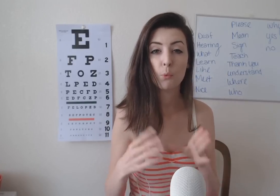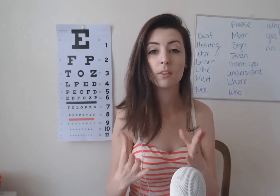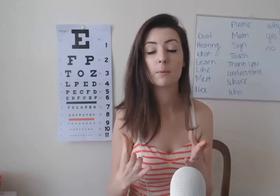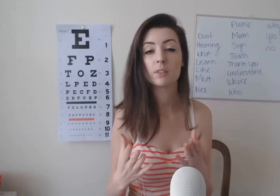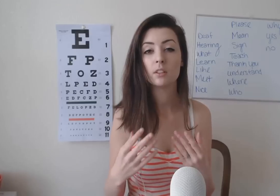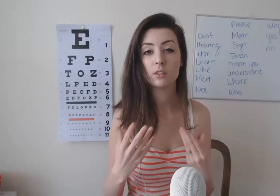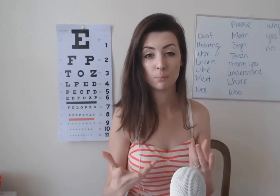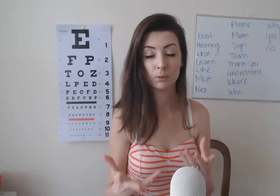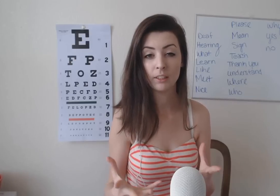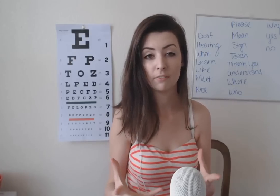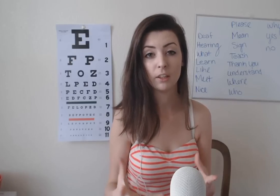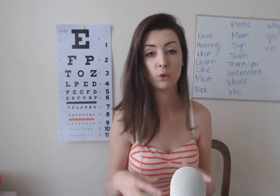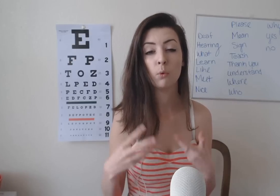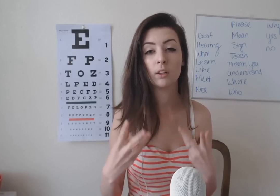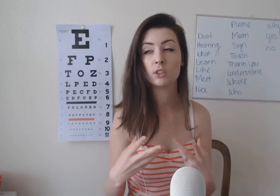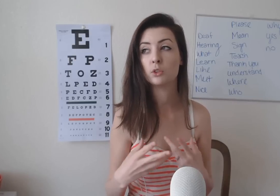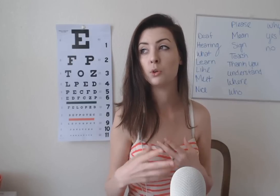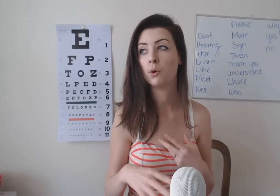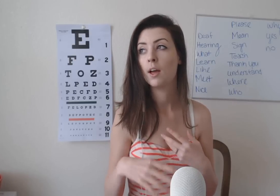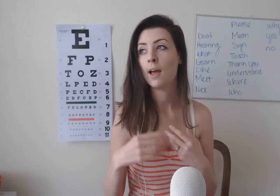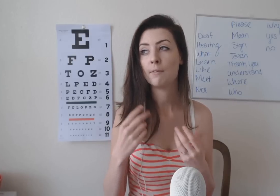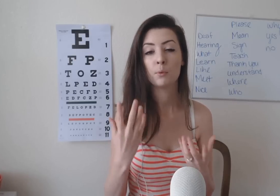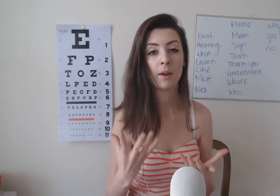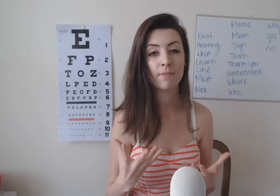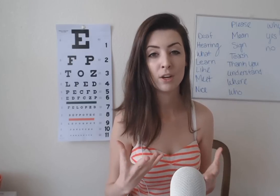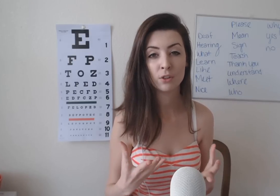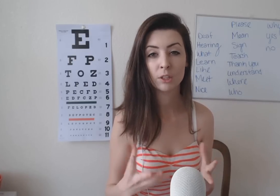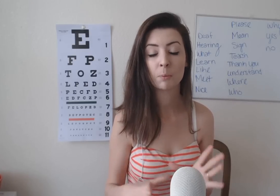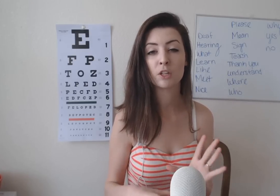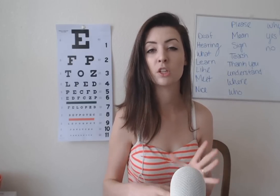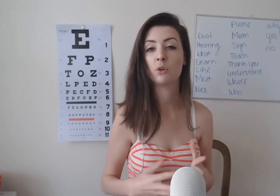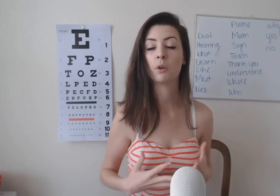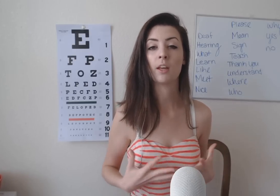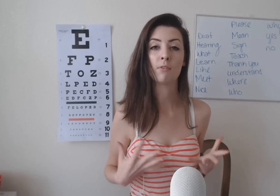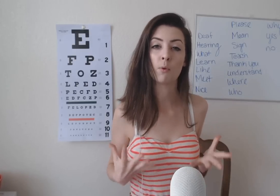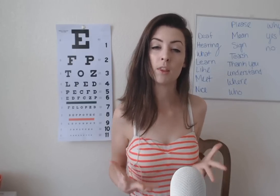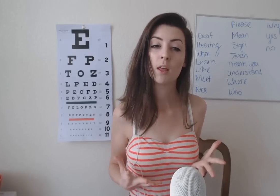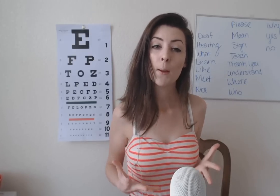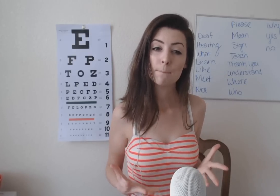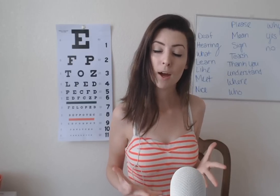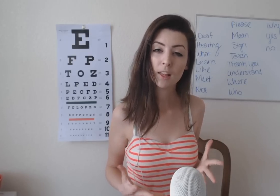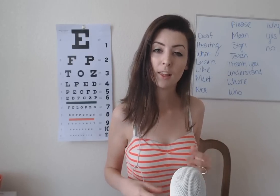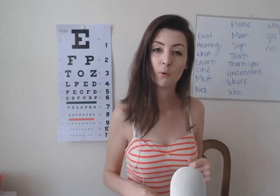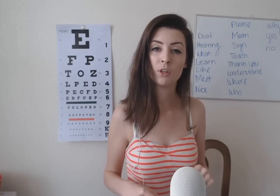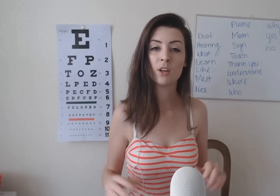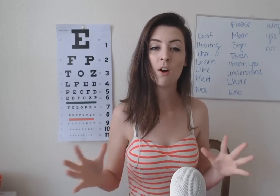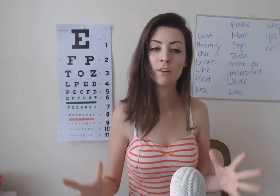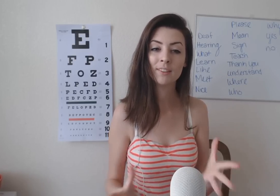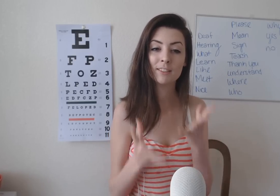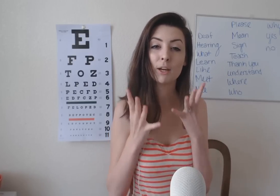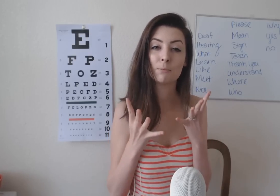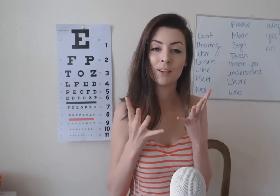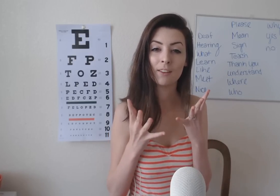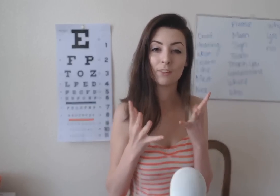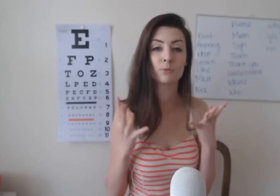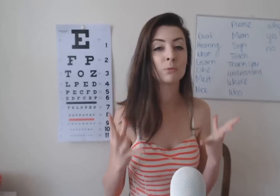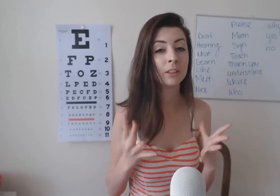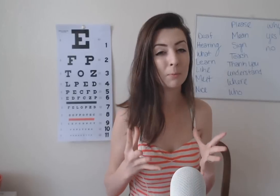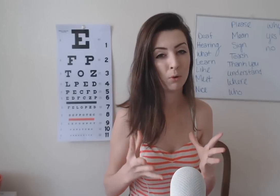want them to believe it. You want to have the right facial expression. You want to have the right body language. It all needs to come together. It's really important